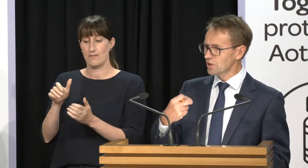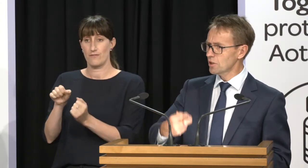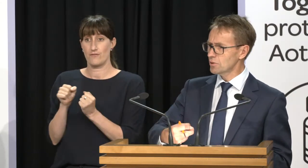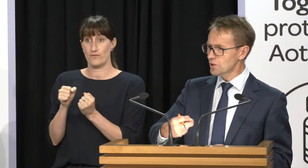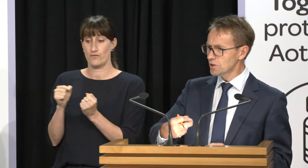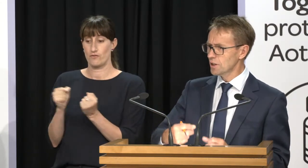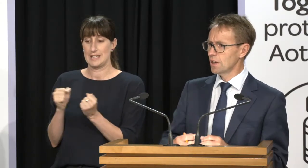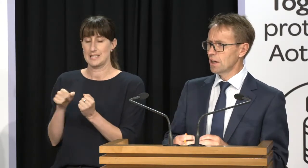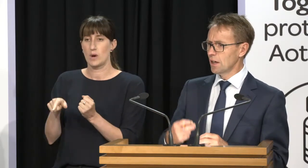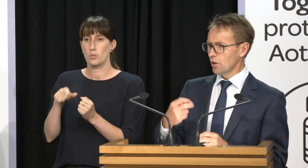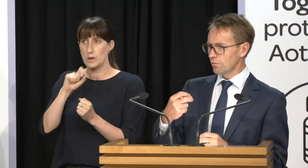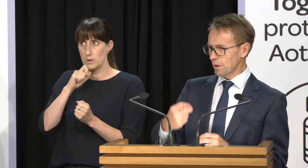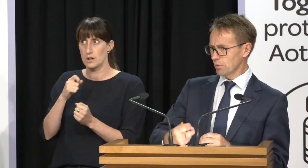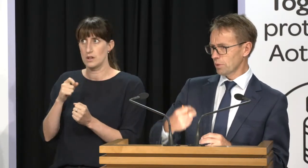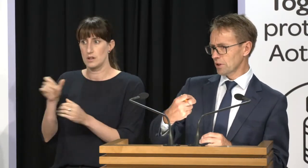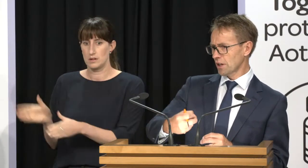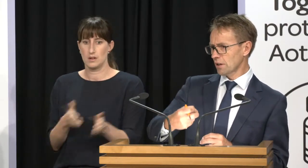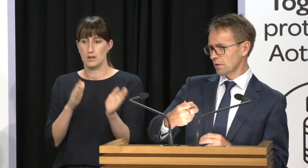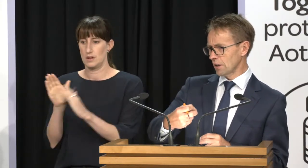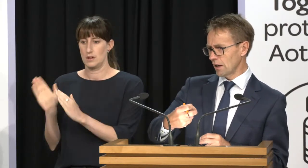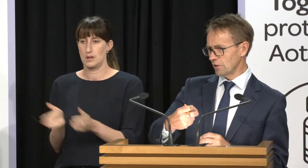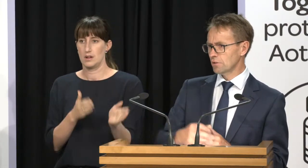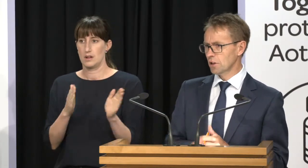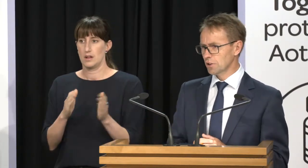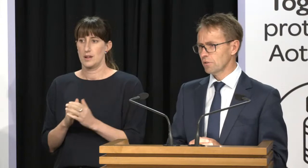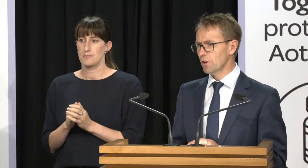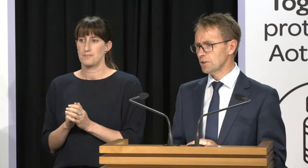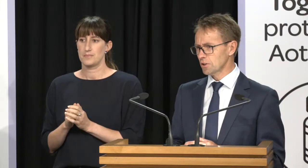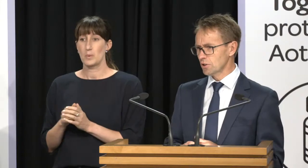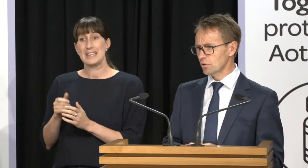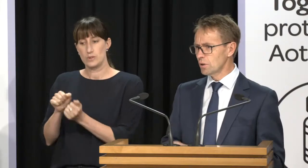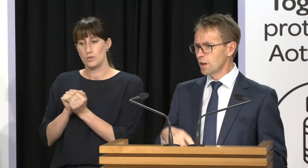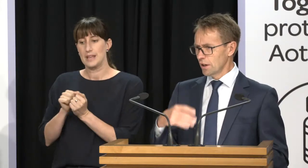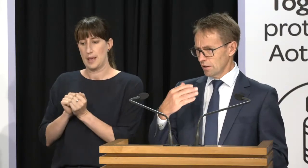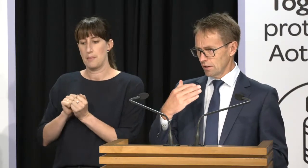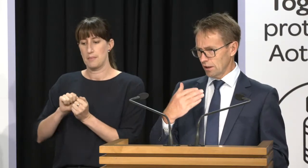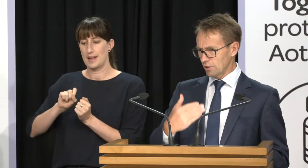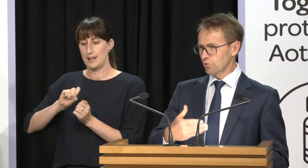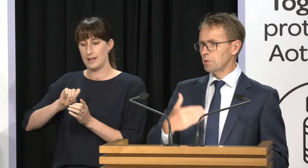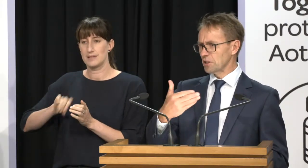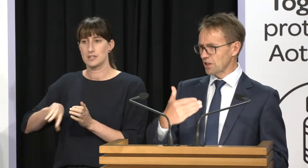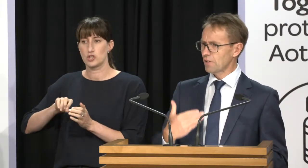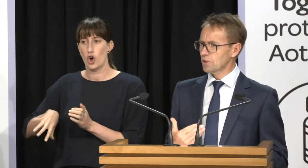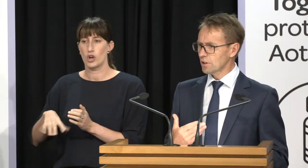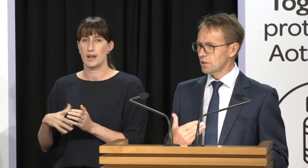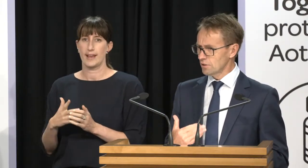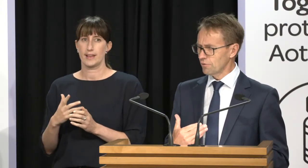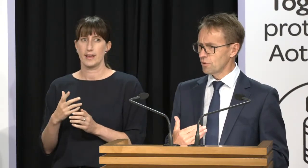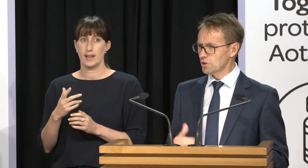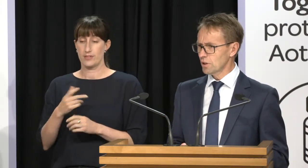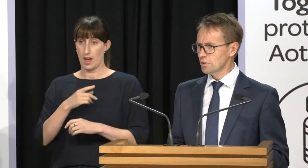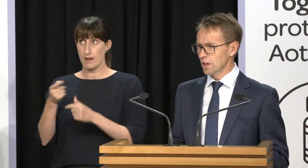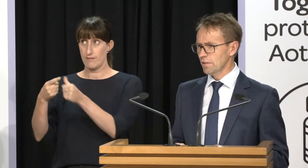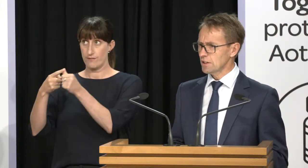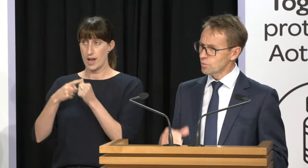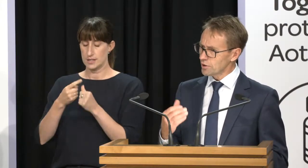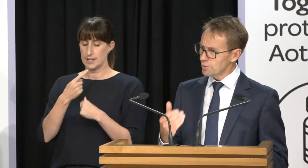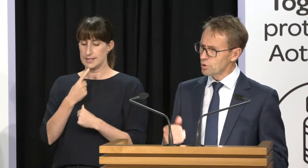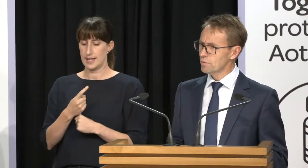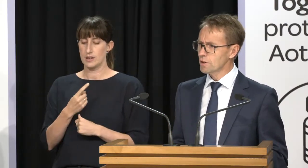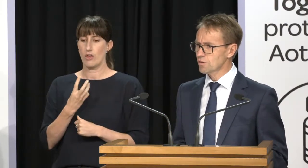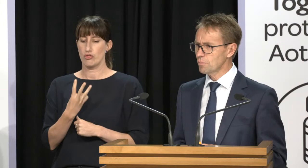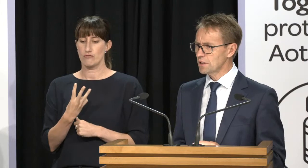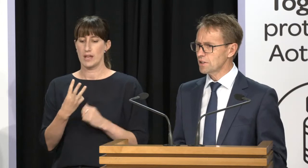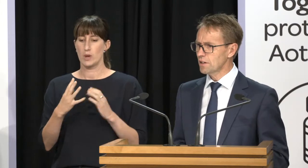for the second doses of people, because their clinical advice is still 3 weeks after the first dose, and that's